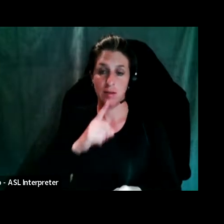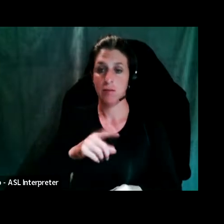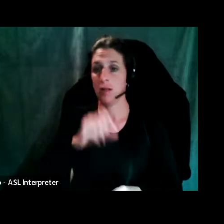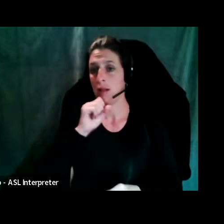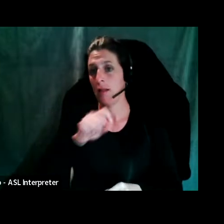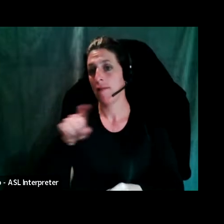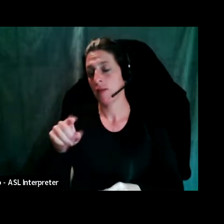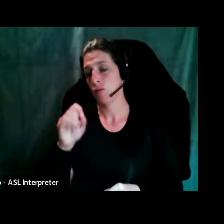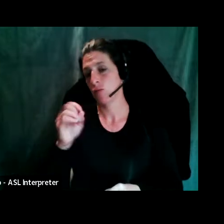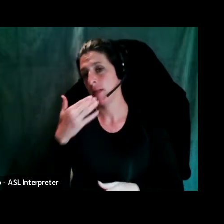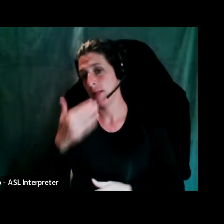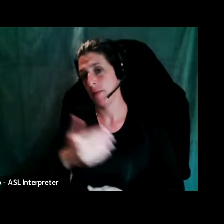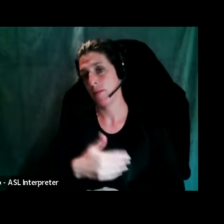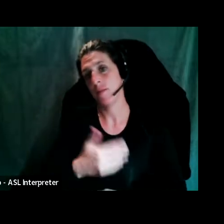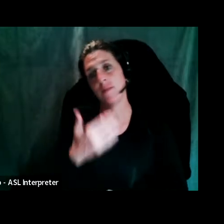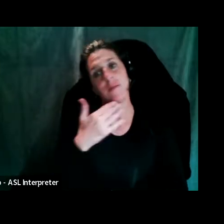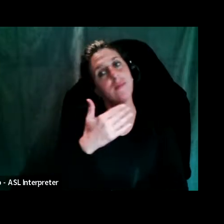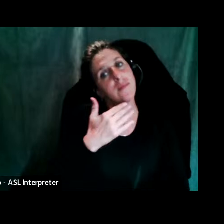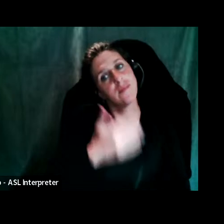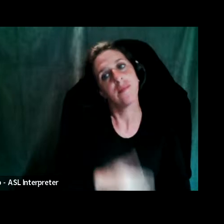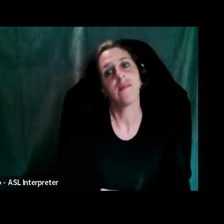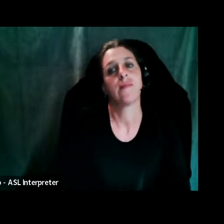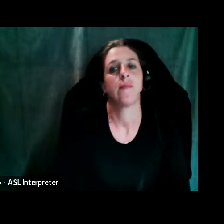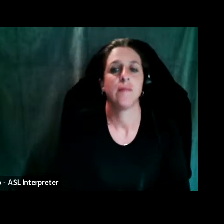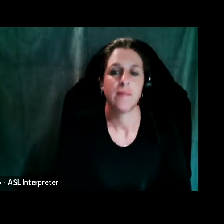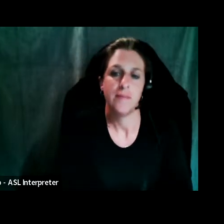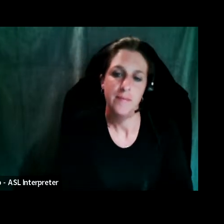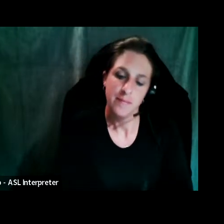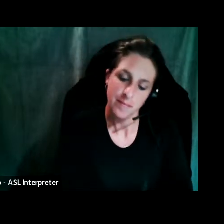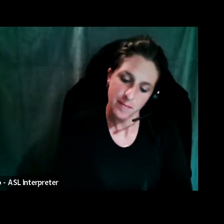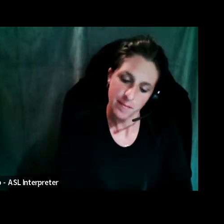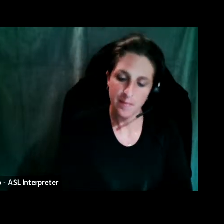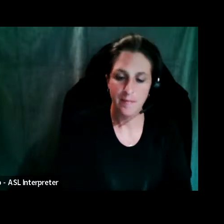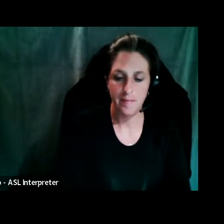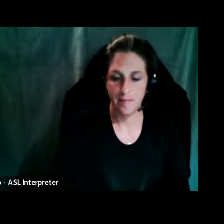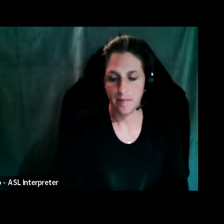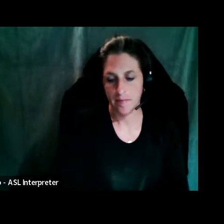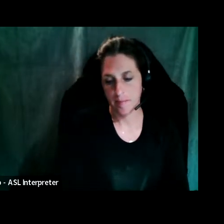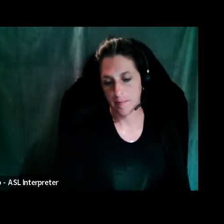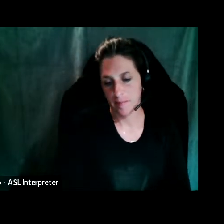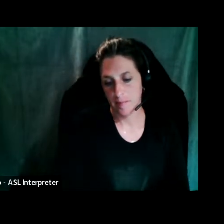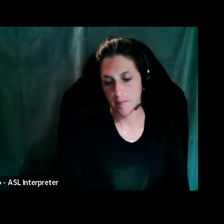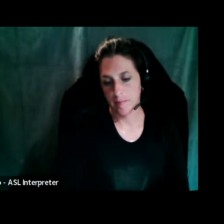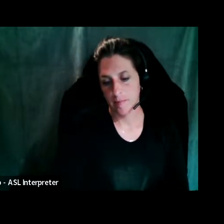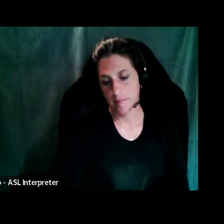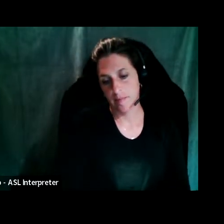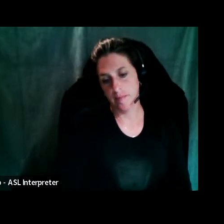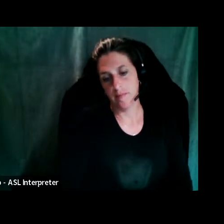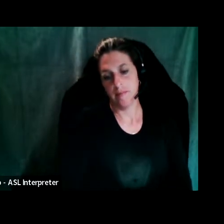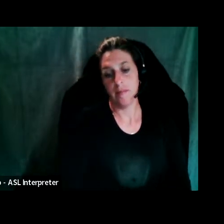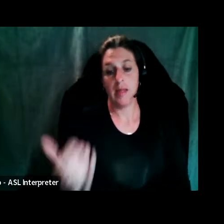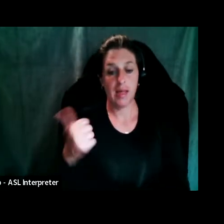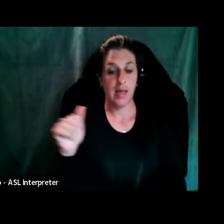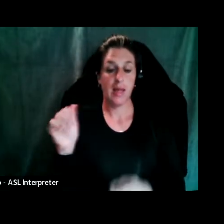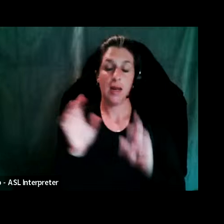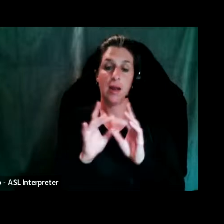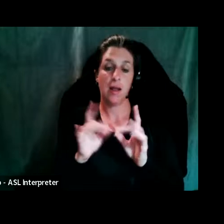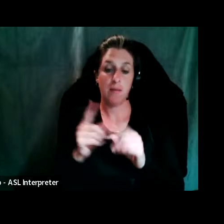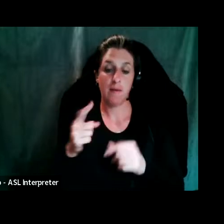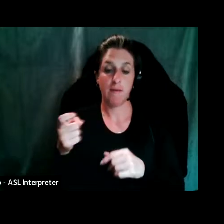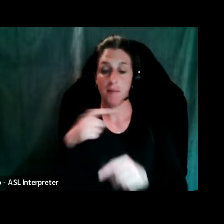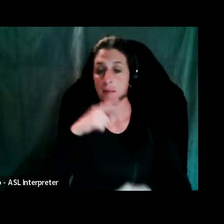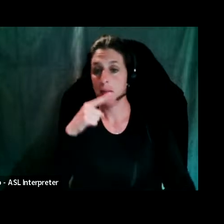So thank you. Thank you. Thank you. Great. Are there any comments from the public? There are